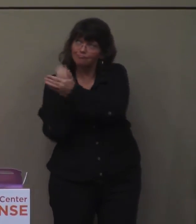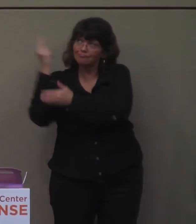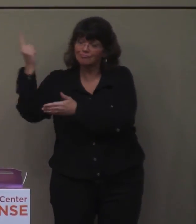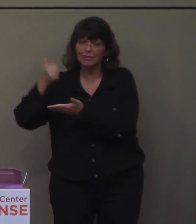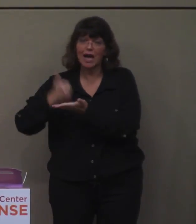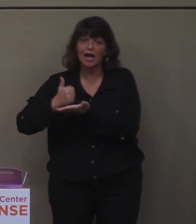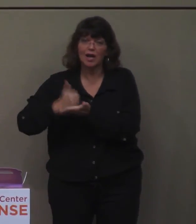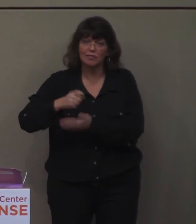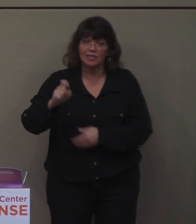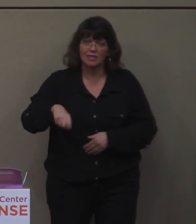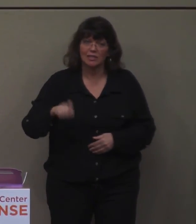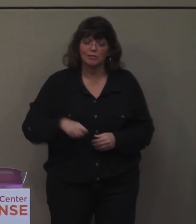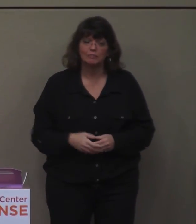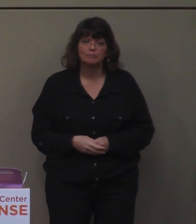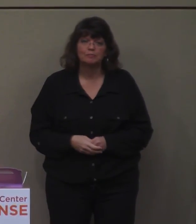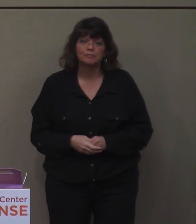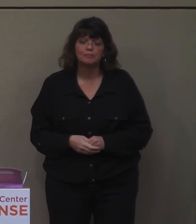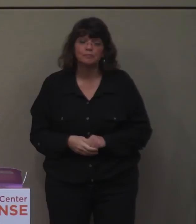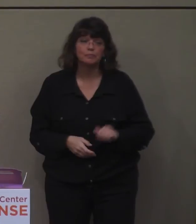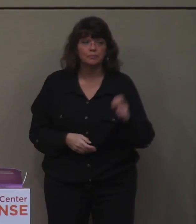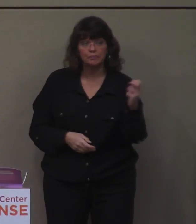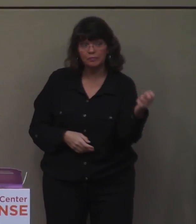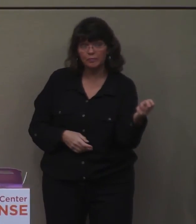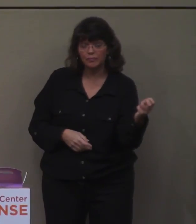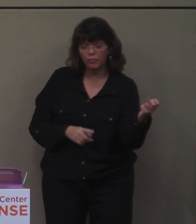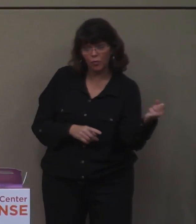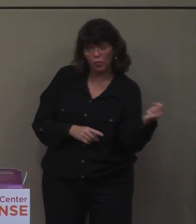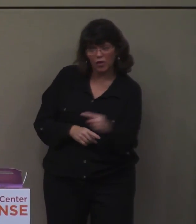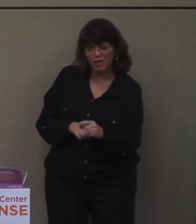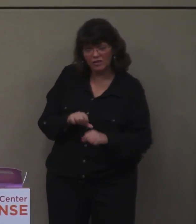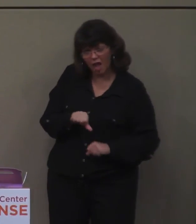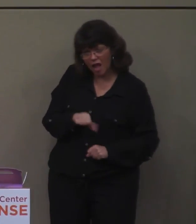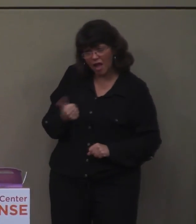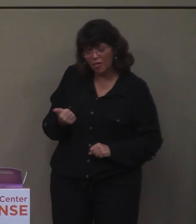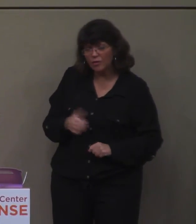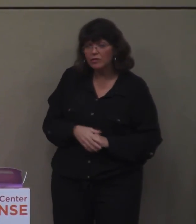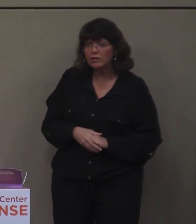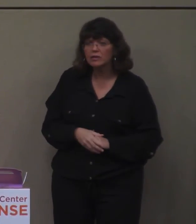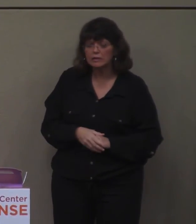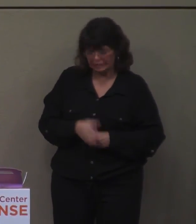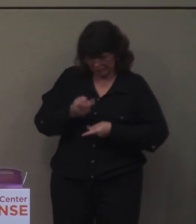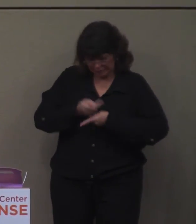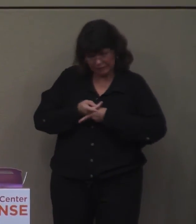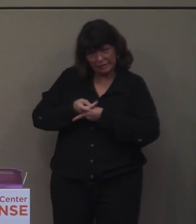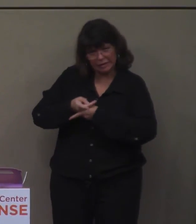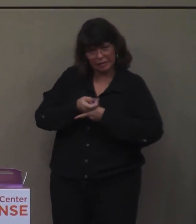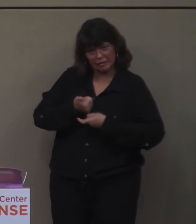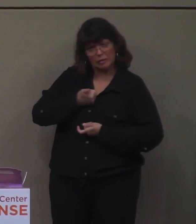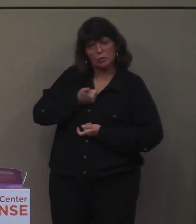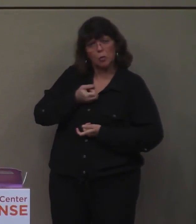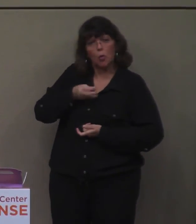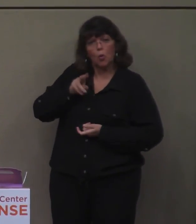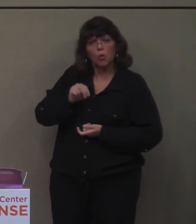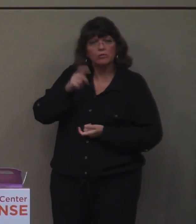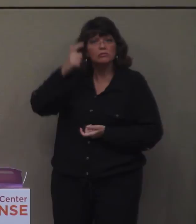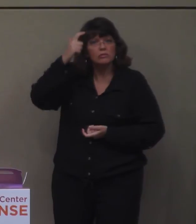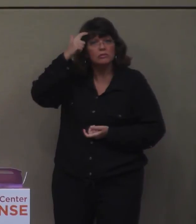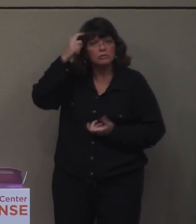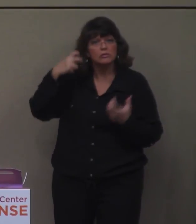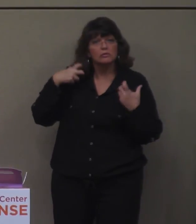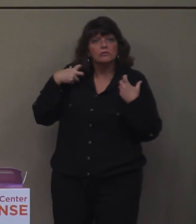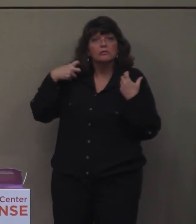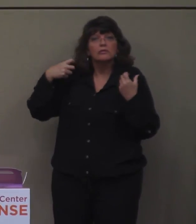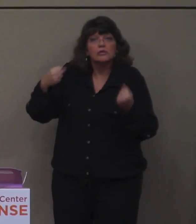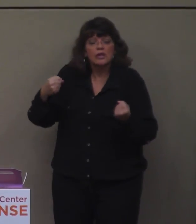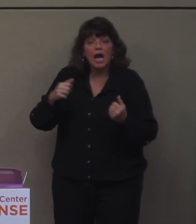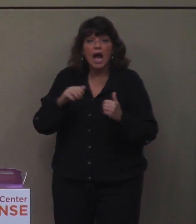is taking care of your own mental health. There's a lot of folks worrying about everyone else, and Right. a lot of times that's at the sacrifice